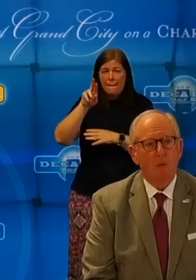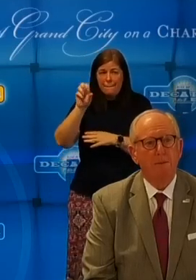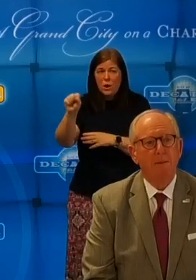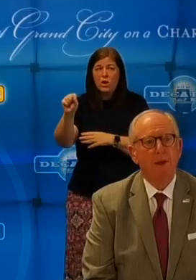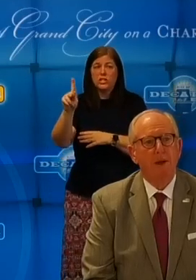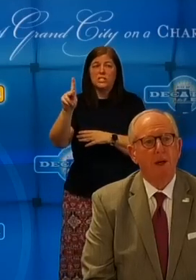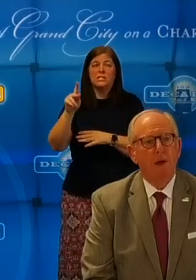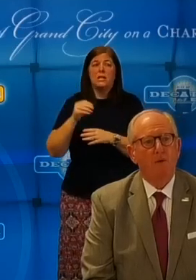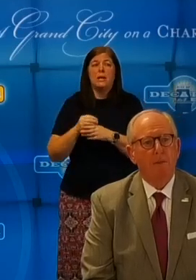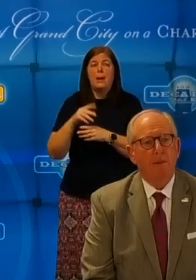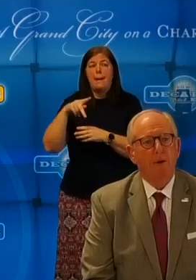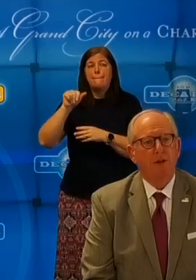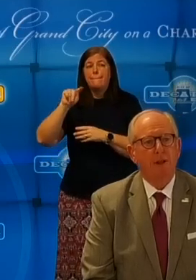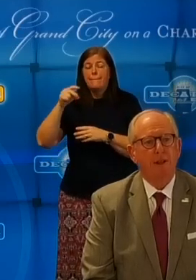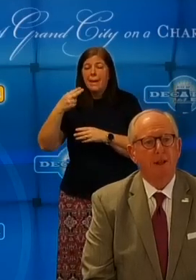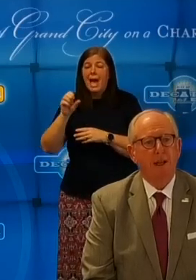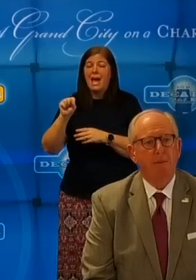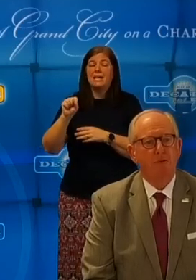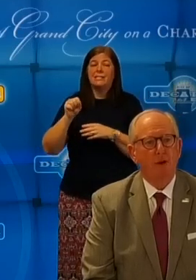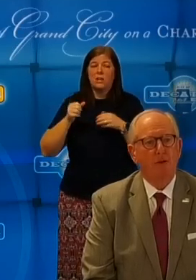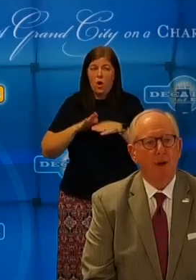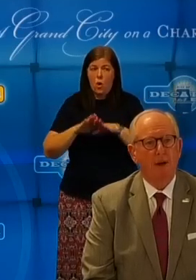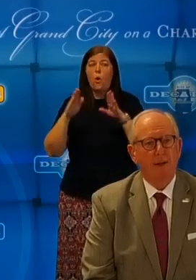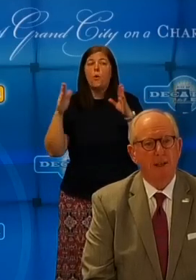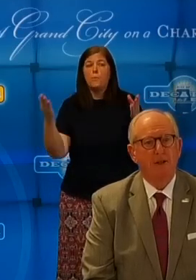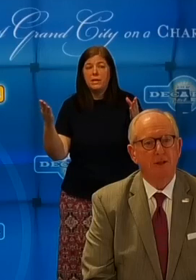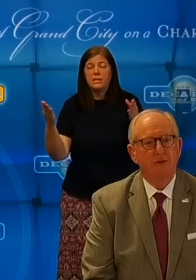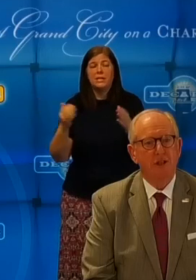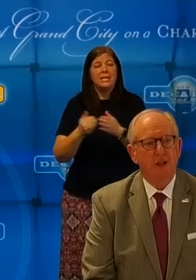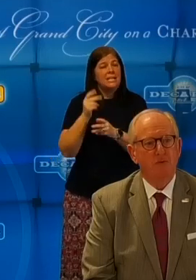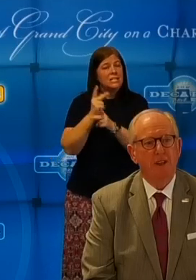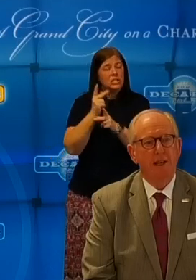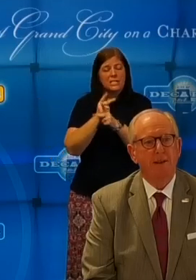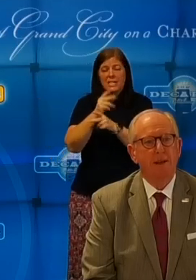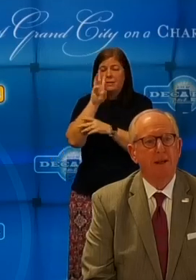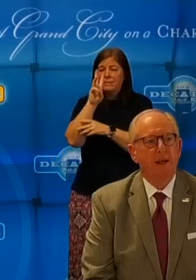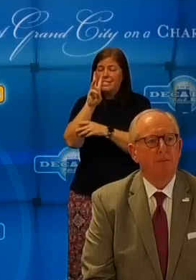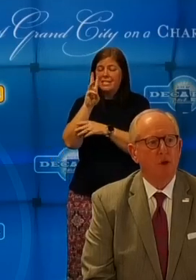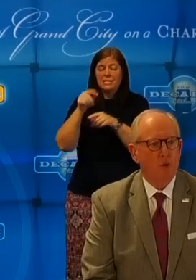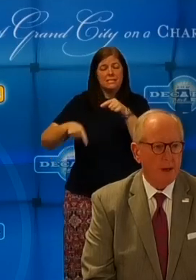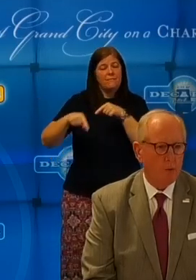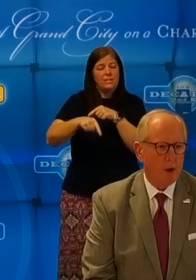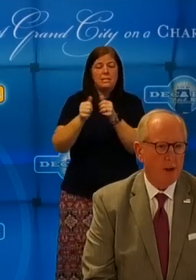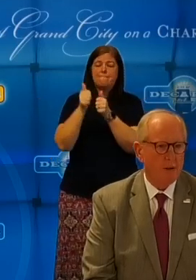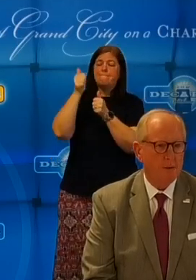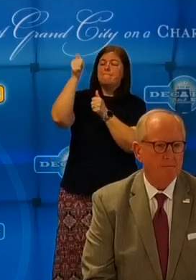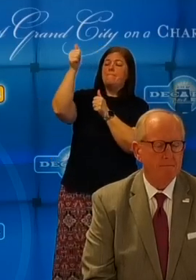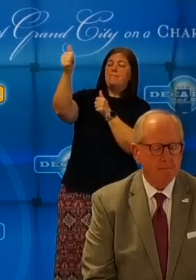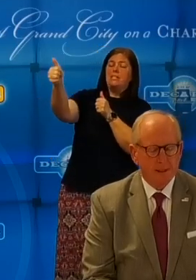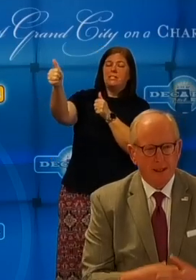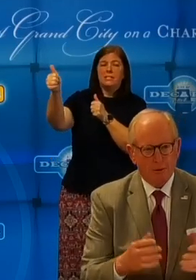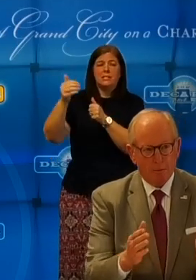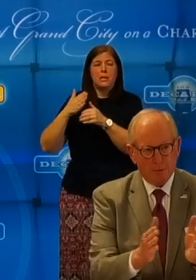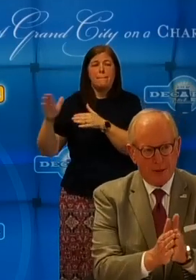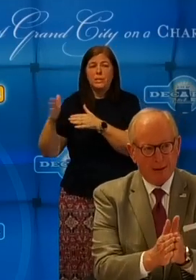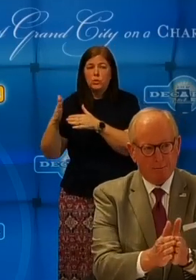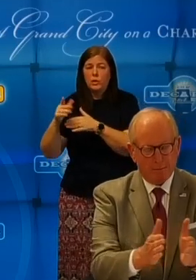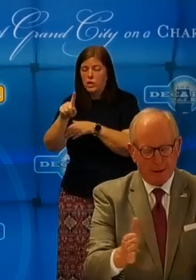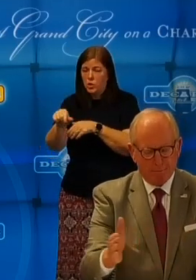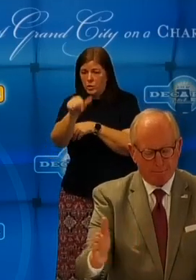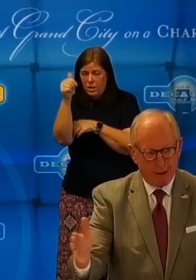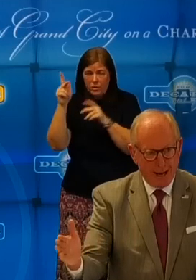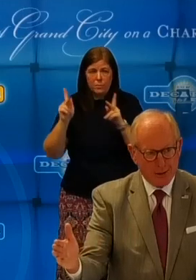still open. Remember to keep a distance of 6 feet between one another. Remember